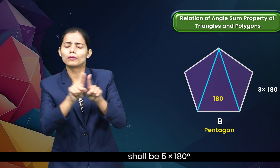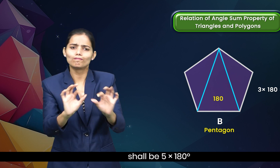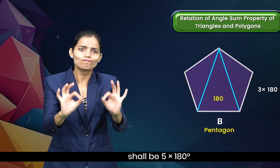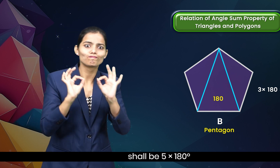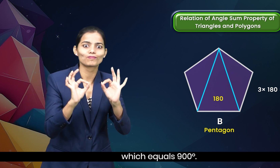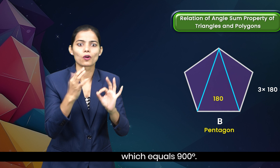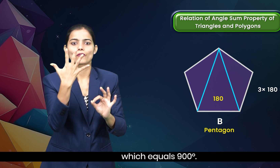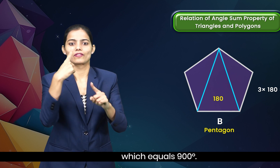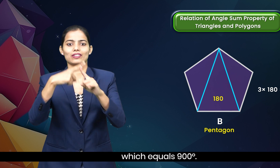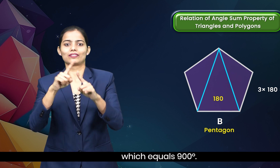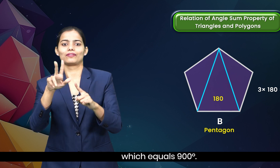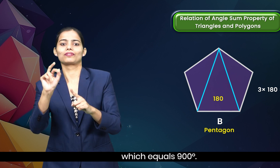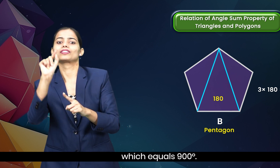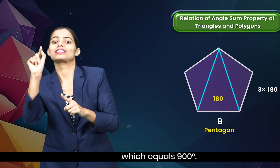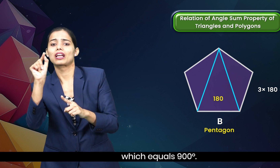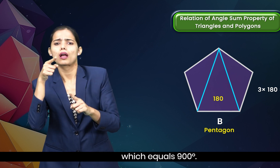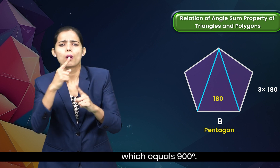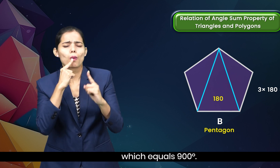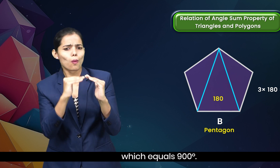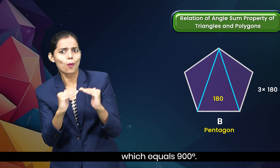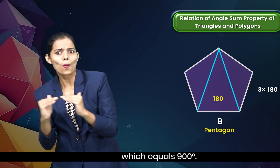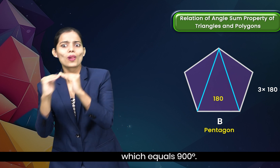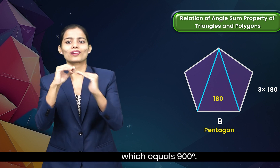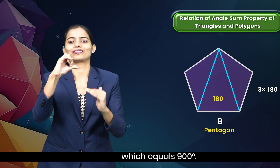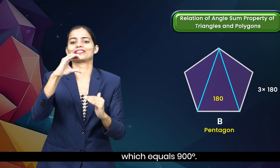degree, which equals 900 degree.